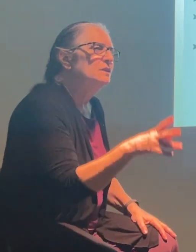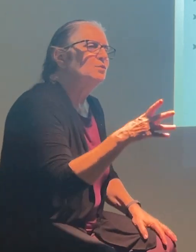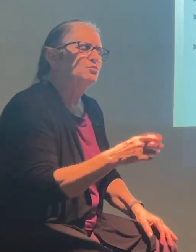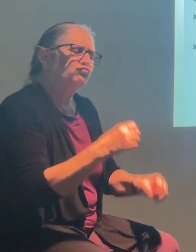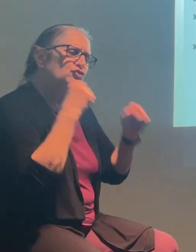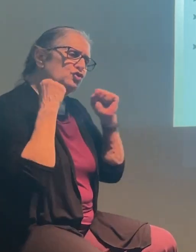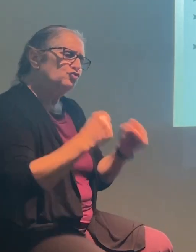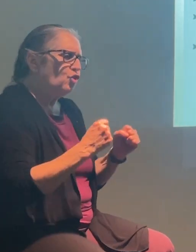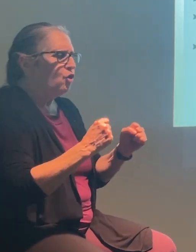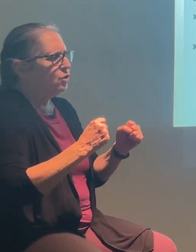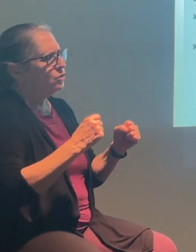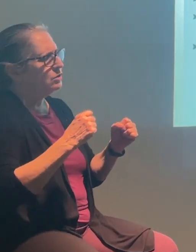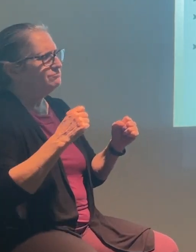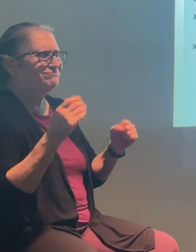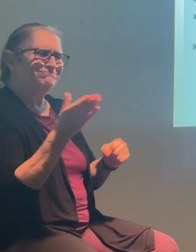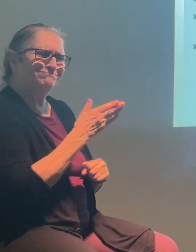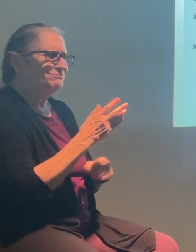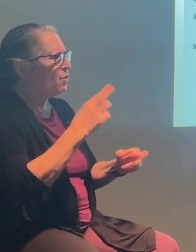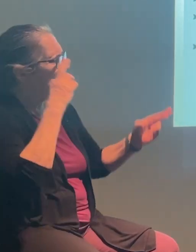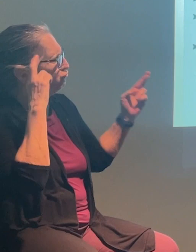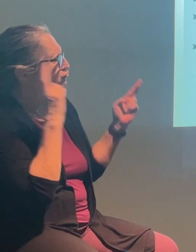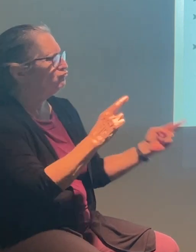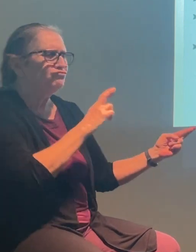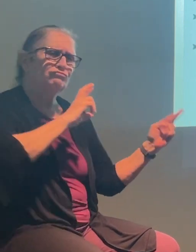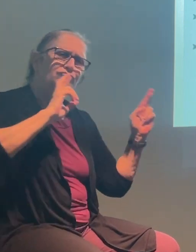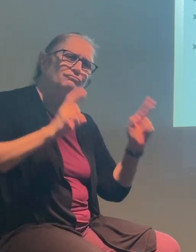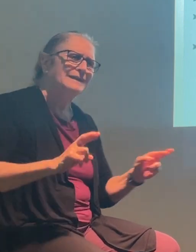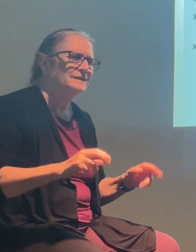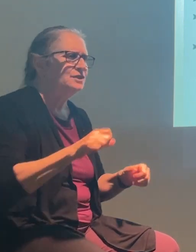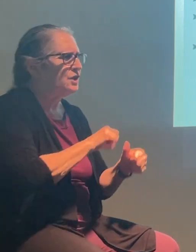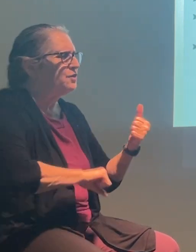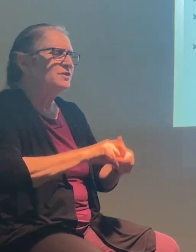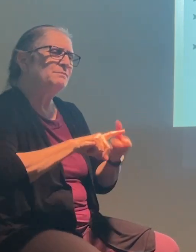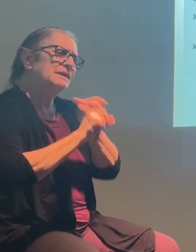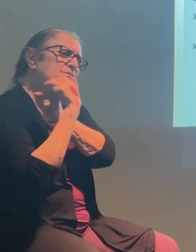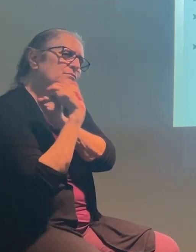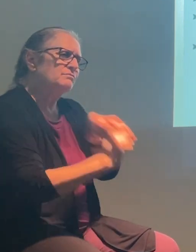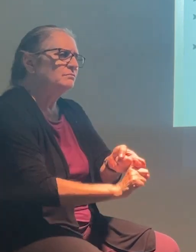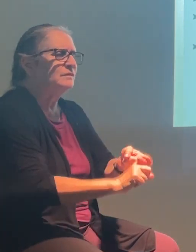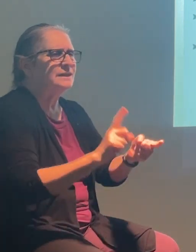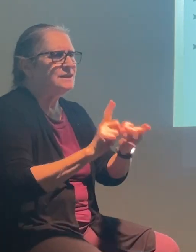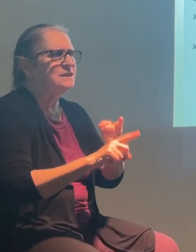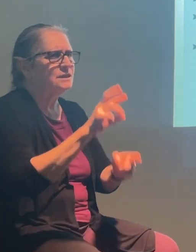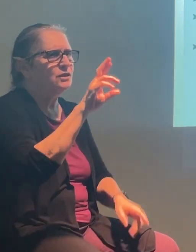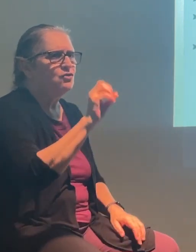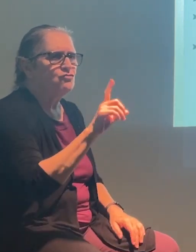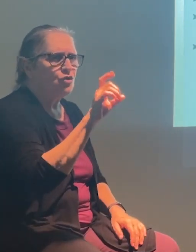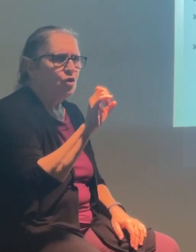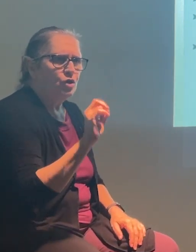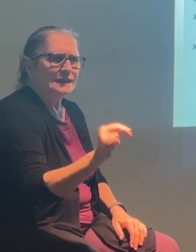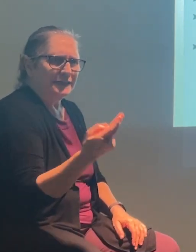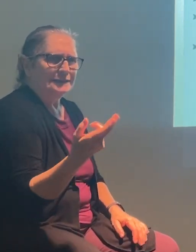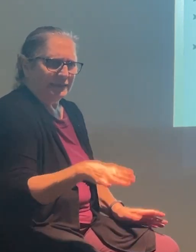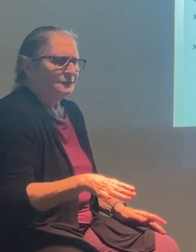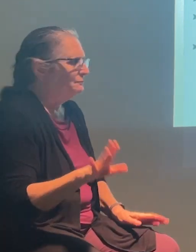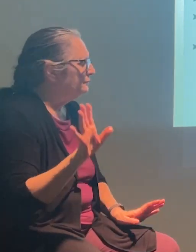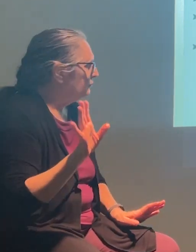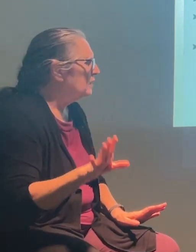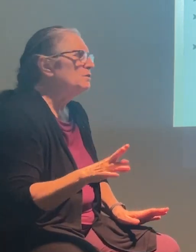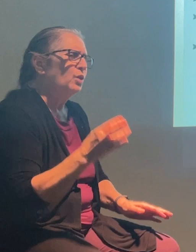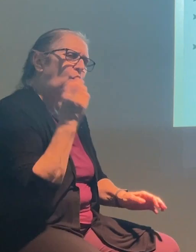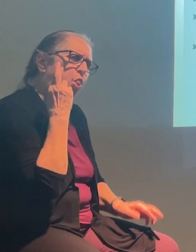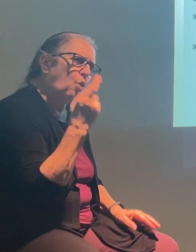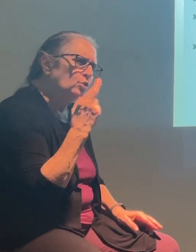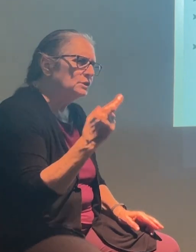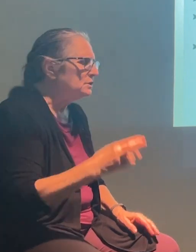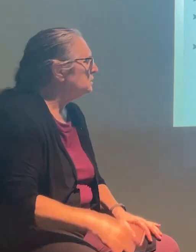respect between the two men, and they remained very, very close friends until Rodin died. So they were very, very close.